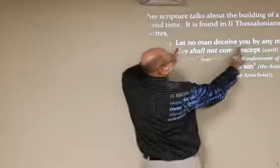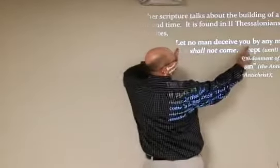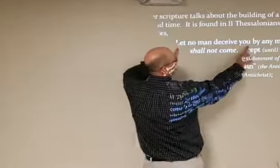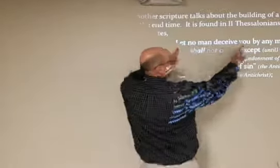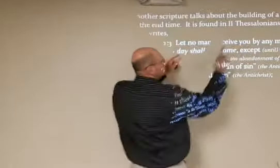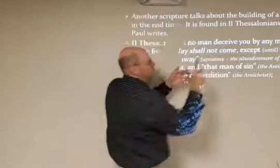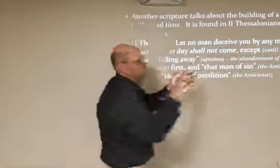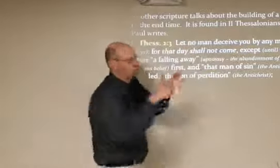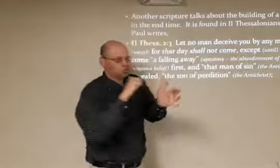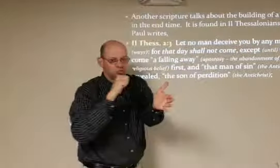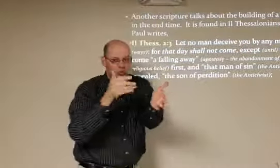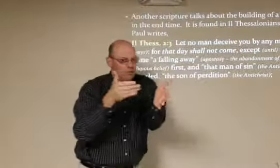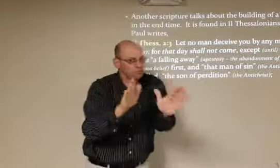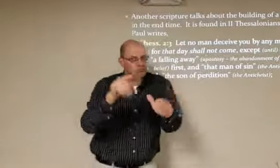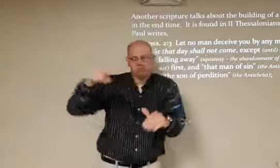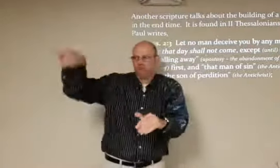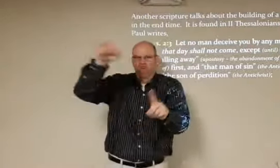Here in the scripture, "Let no man deceive you.